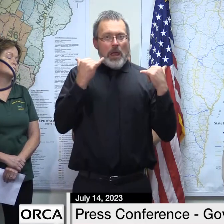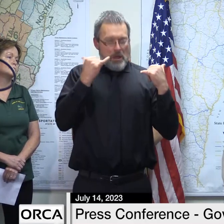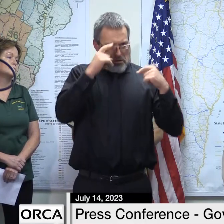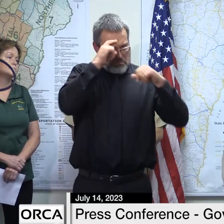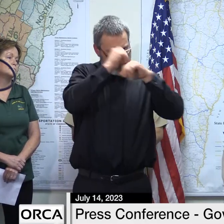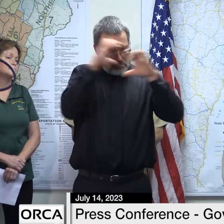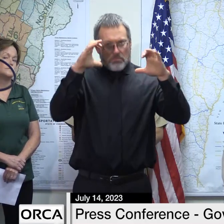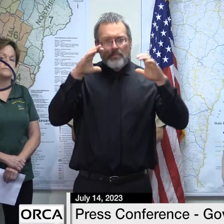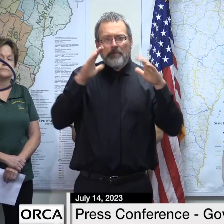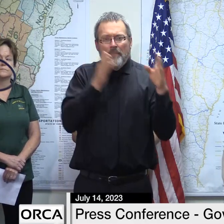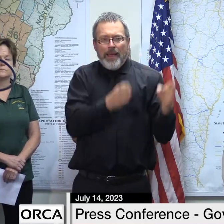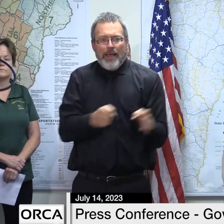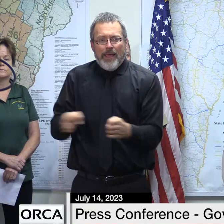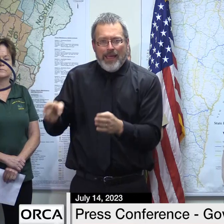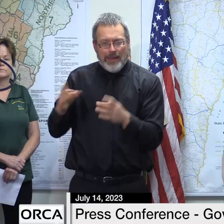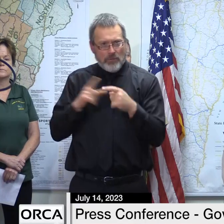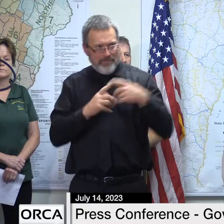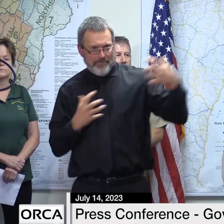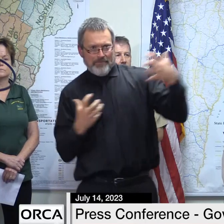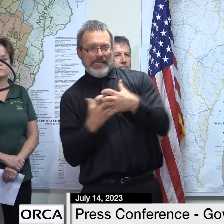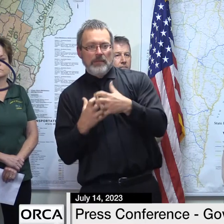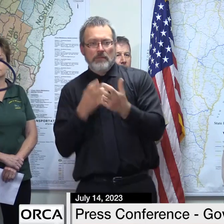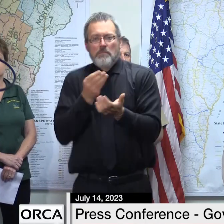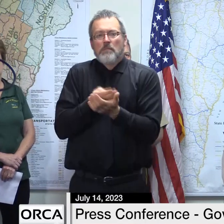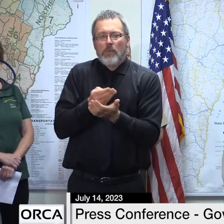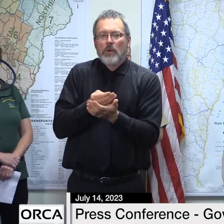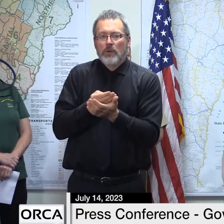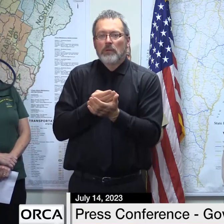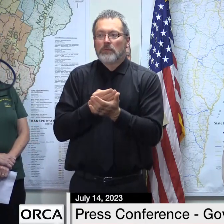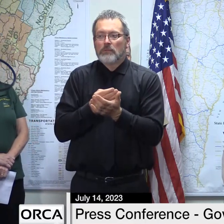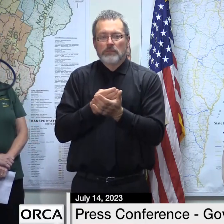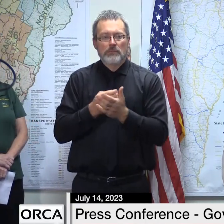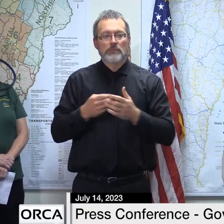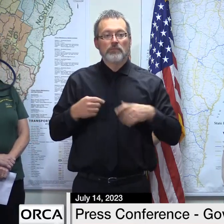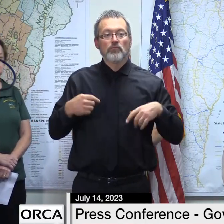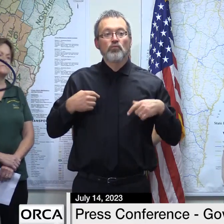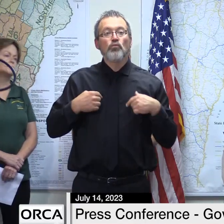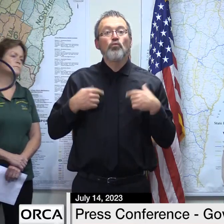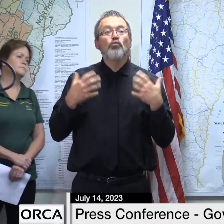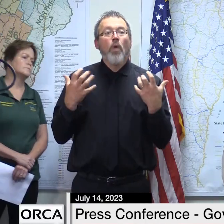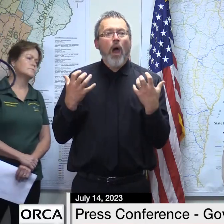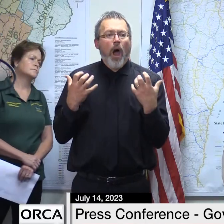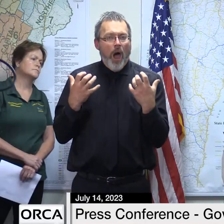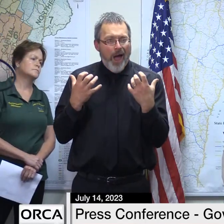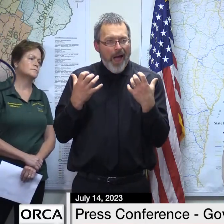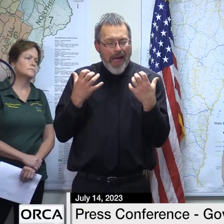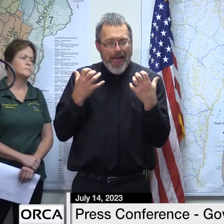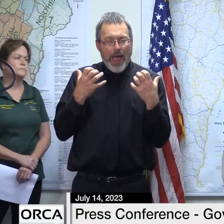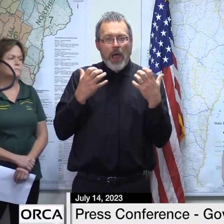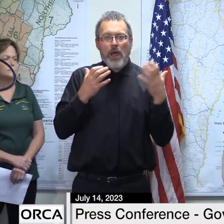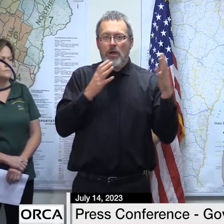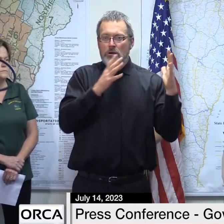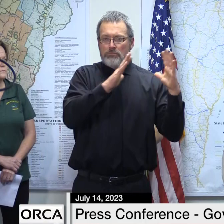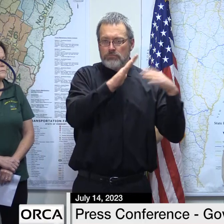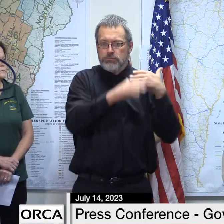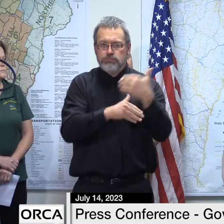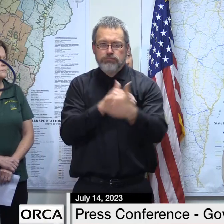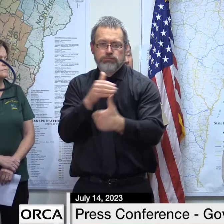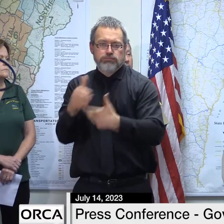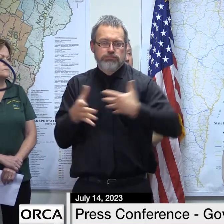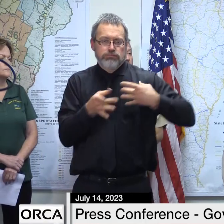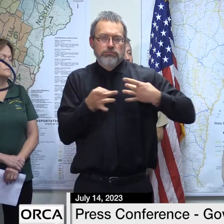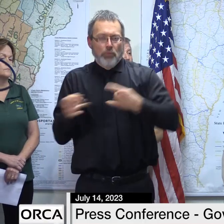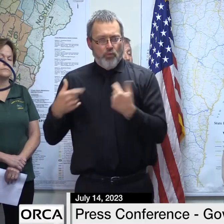Vermonters and making sure it's as easy as possible for Vermonters to access those. In a few minutes,